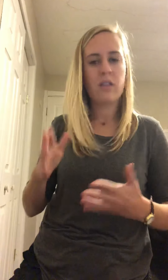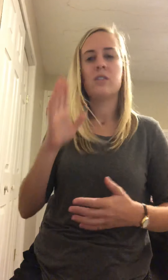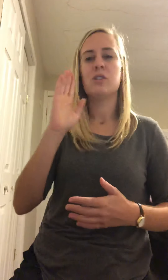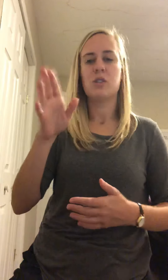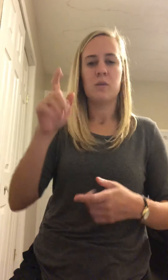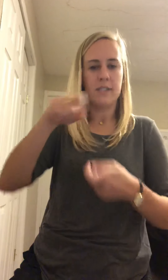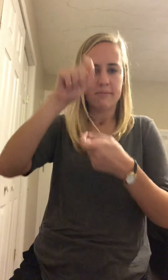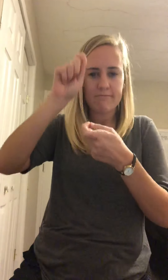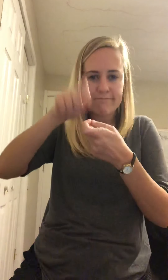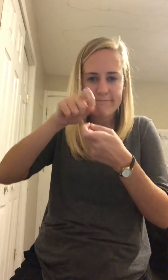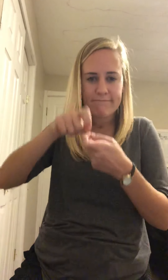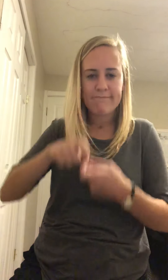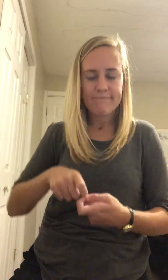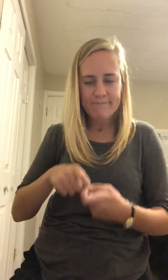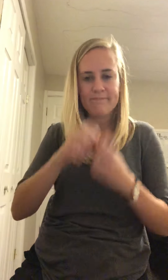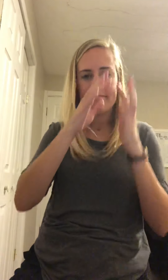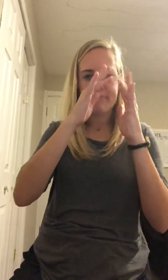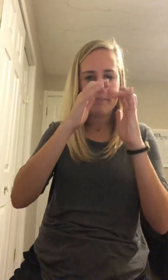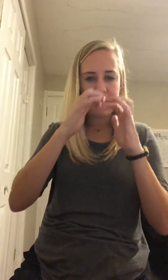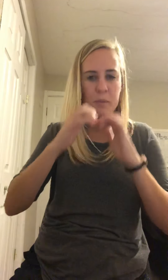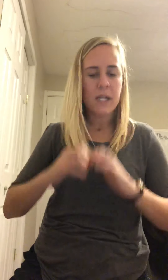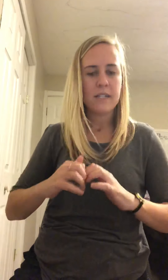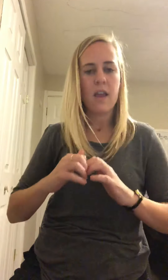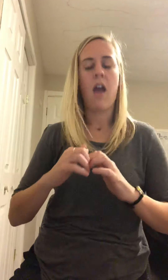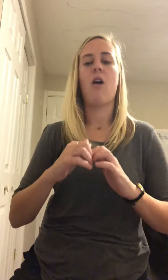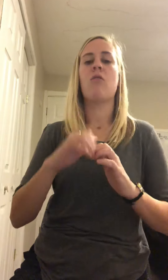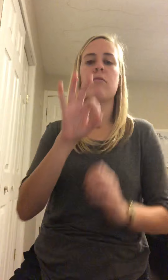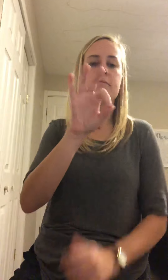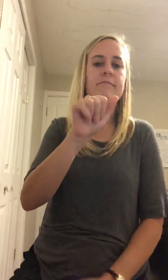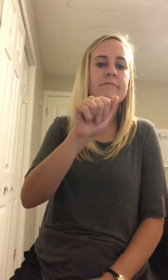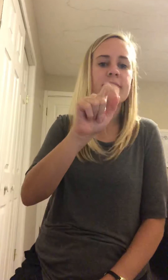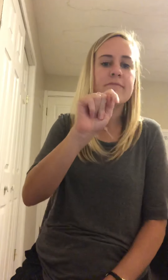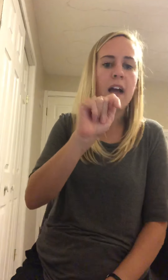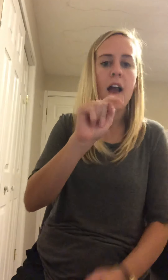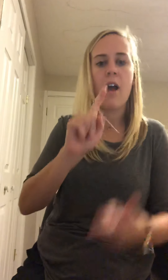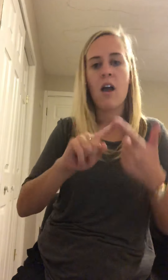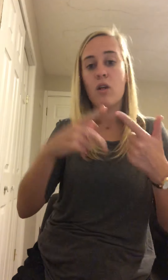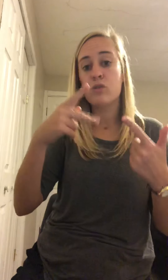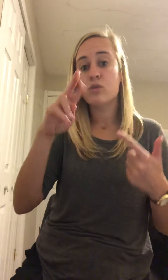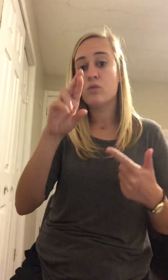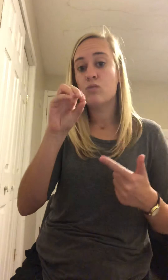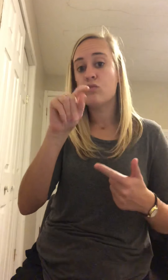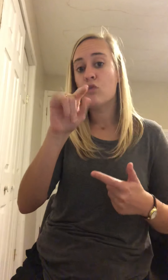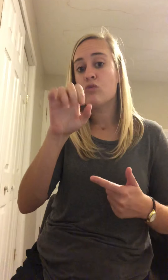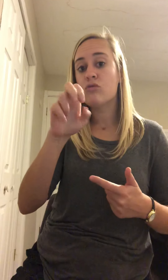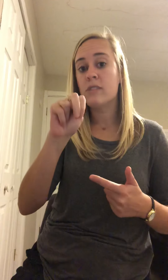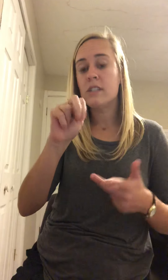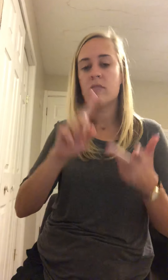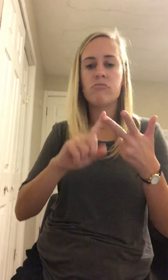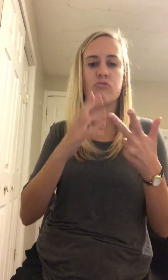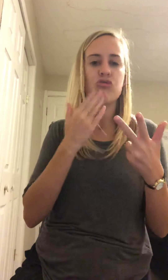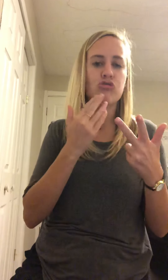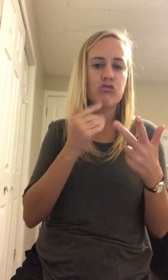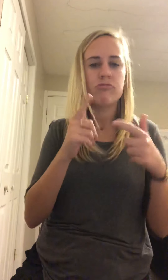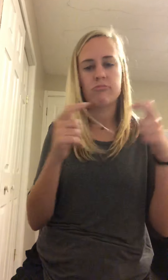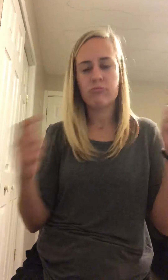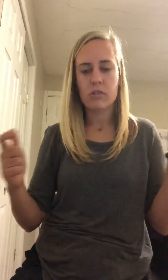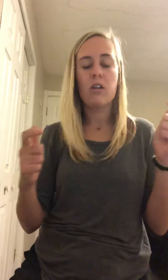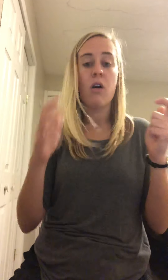macromolecules, things like fats and sugars and proteins, down into their smallest most usable components.